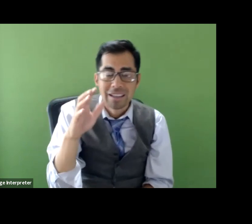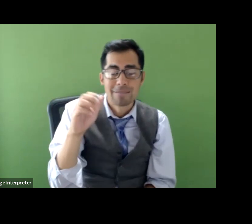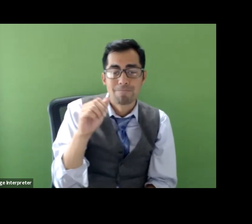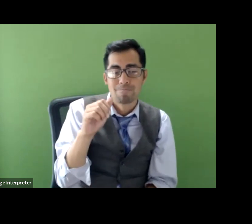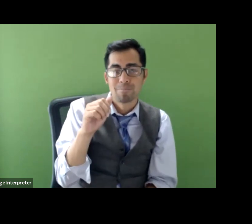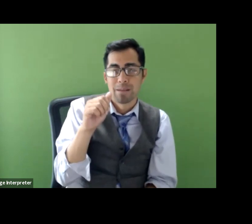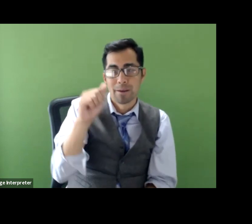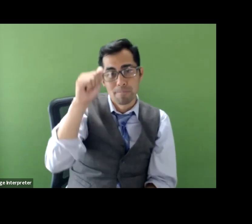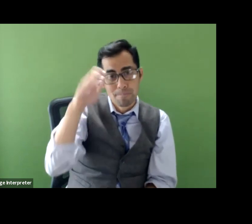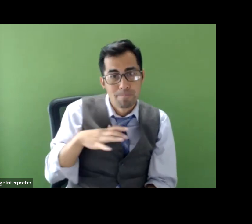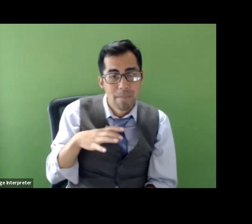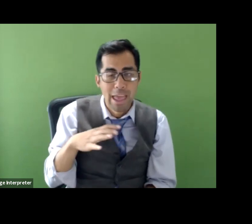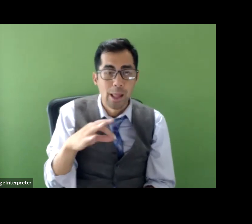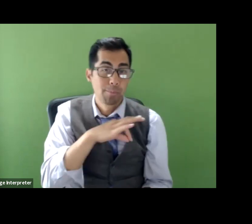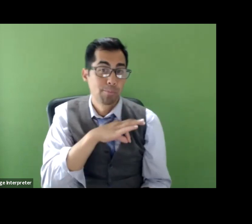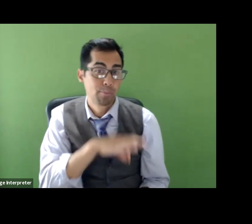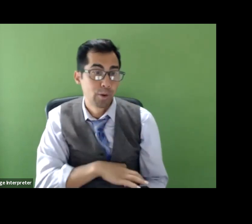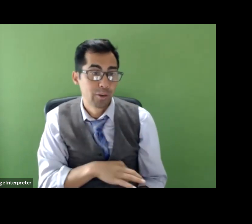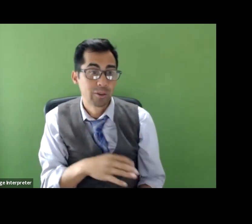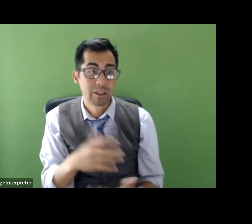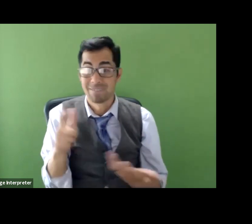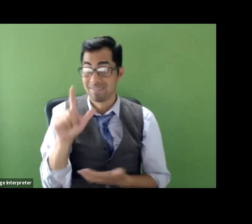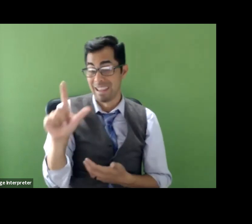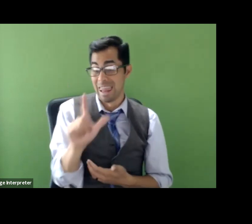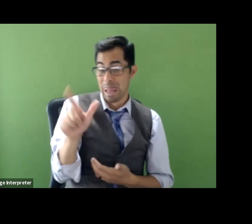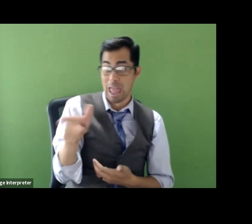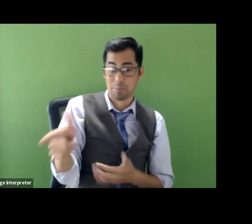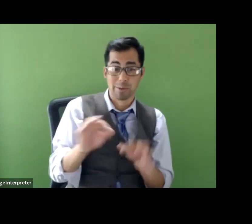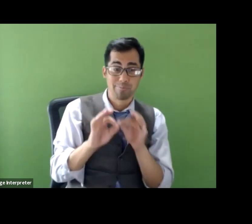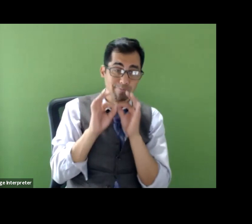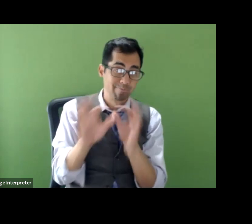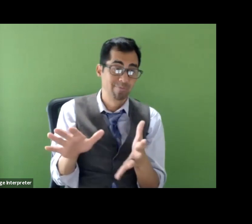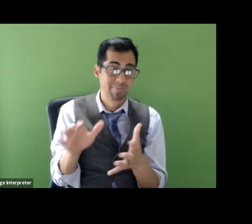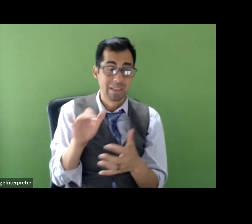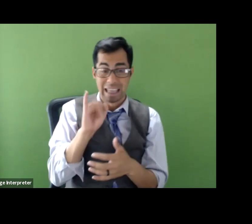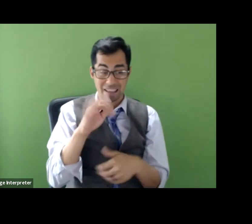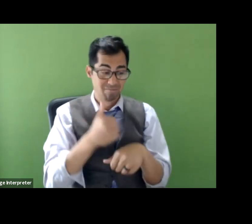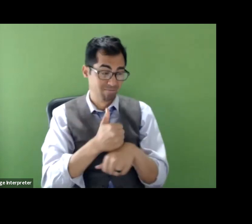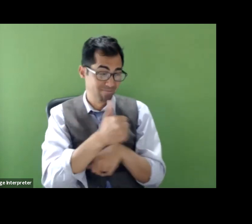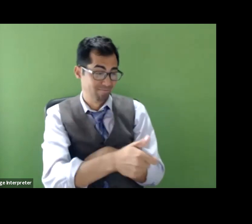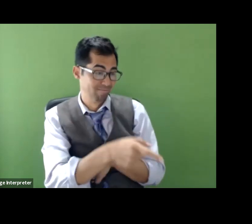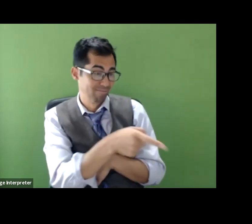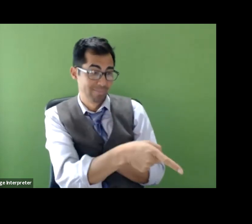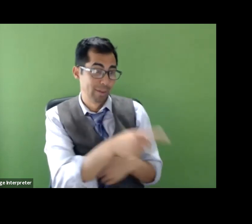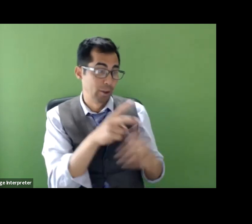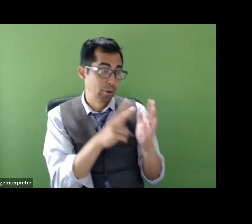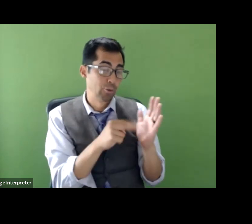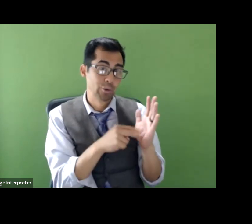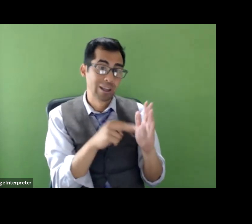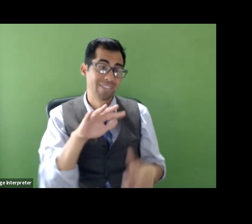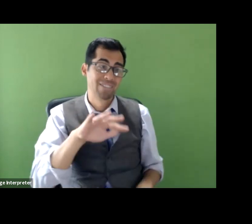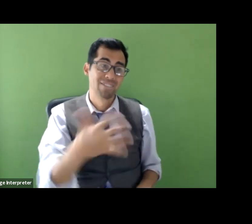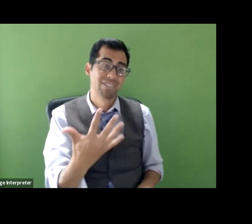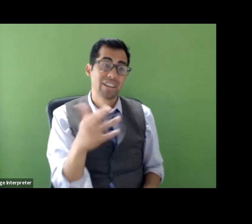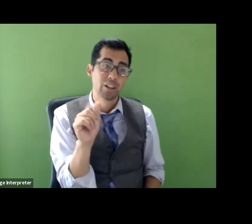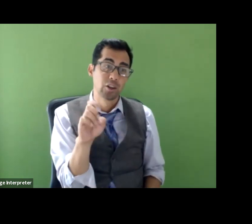words. After all, what good is a library to a person who, through no fault of their own, reads at a 5th grade or a 3rd